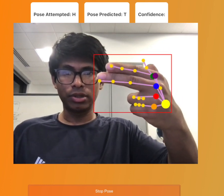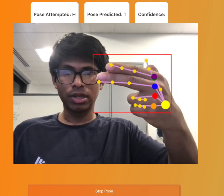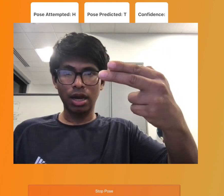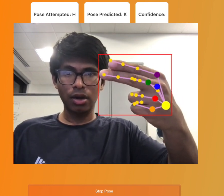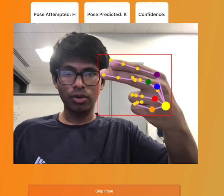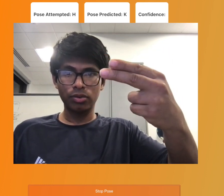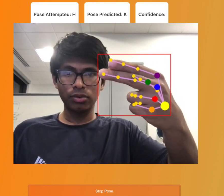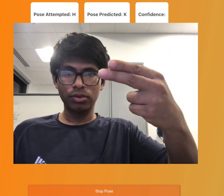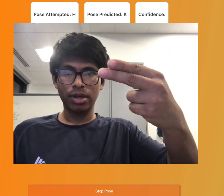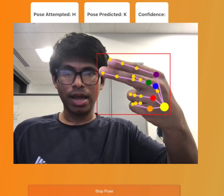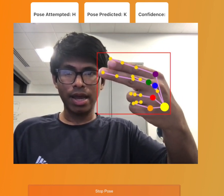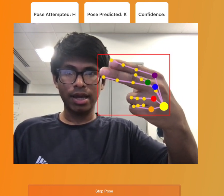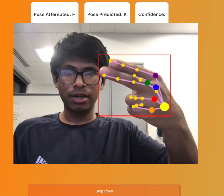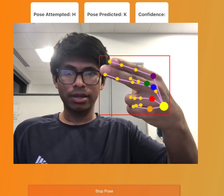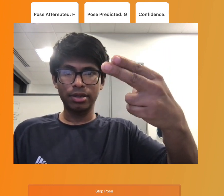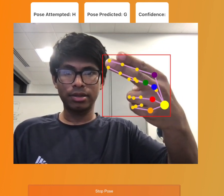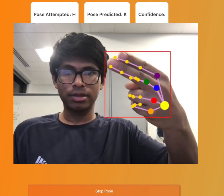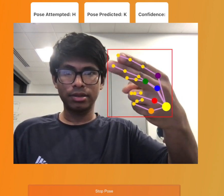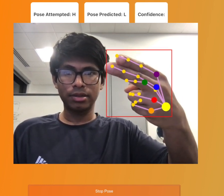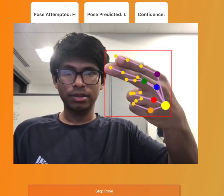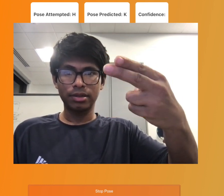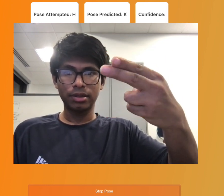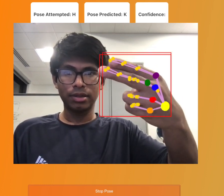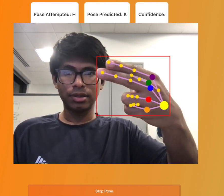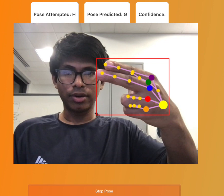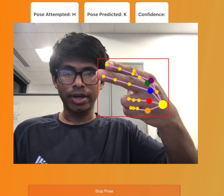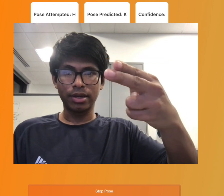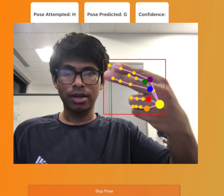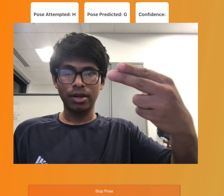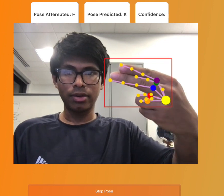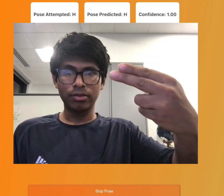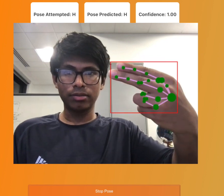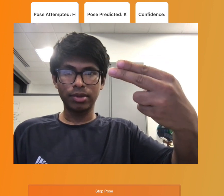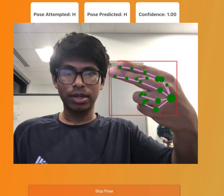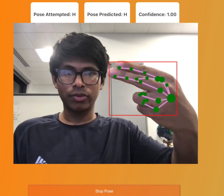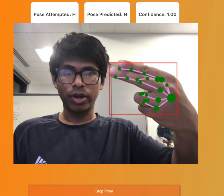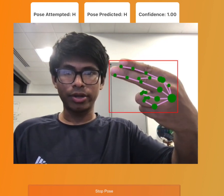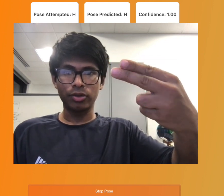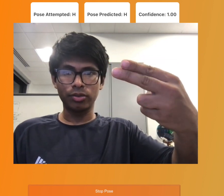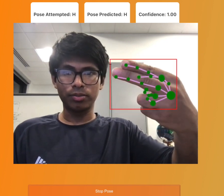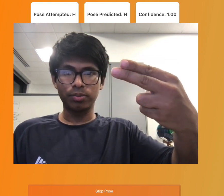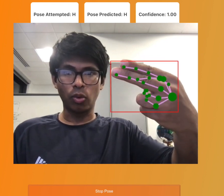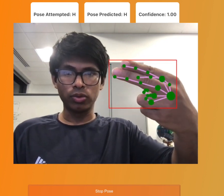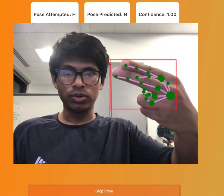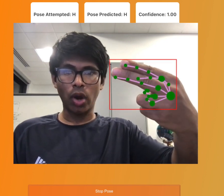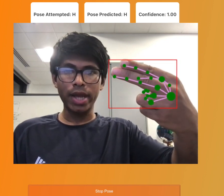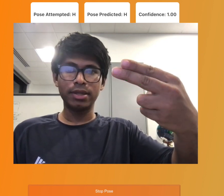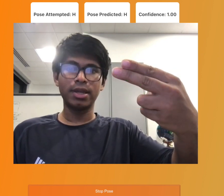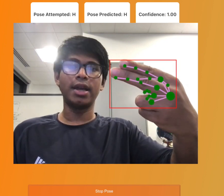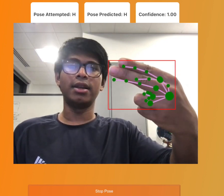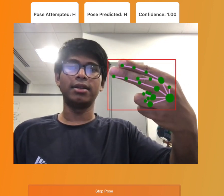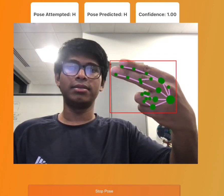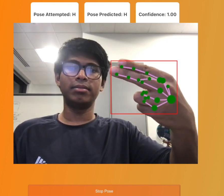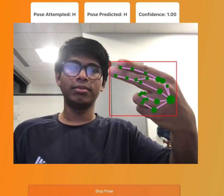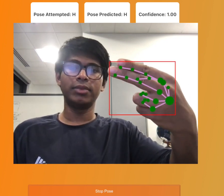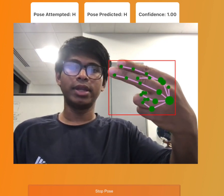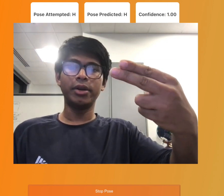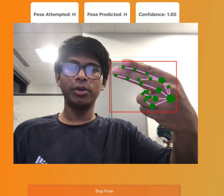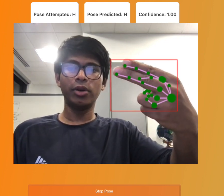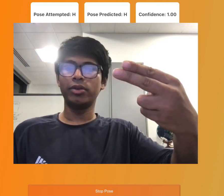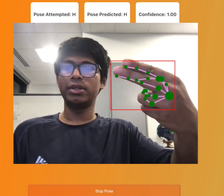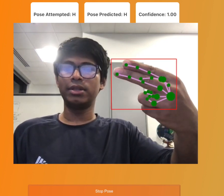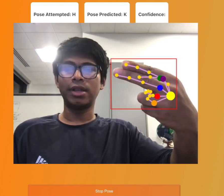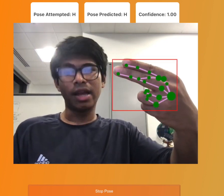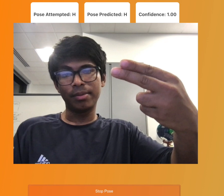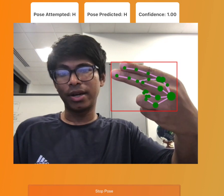have to down and right now and try to pose right, and here